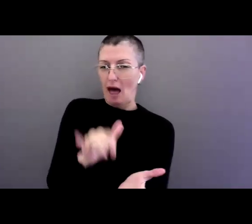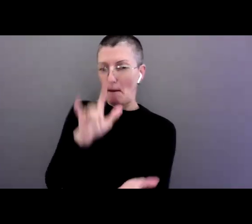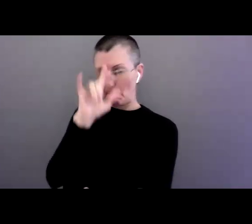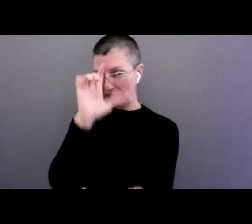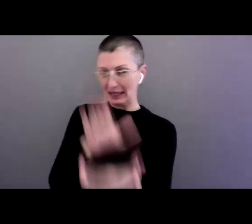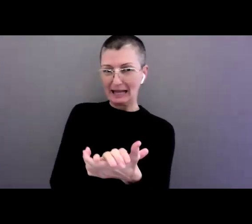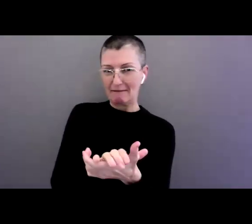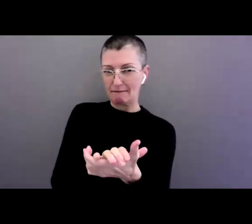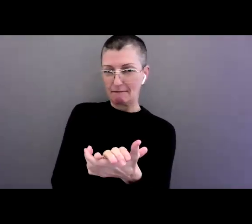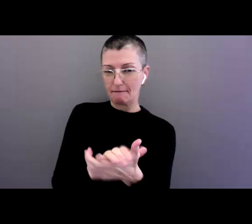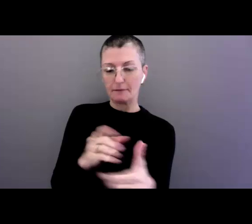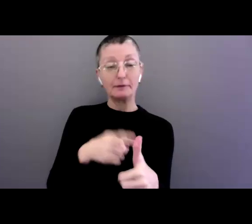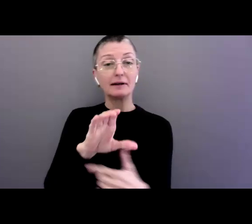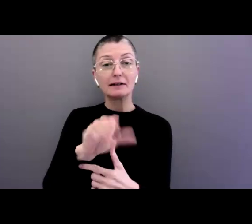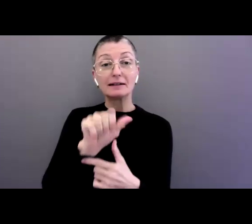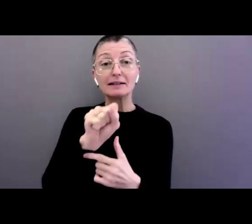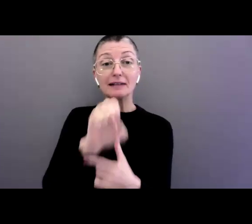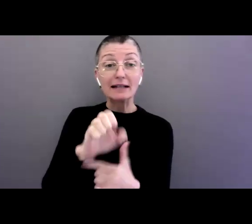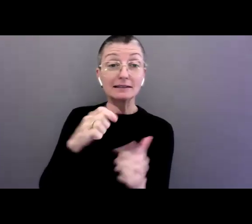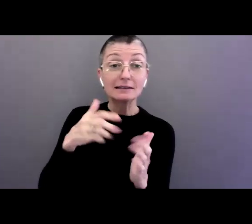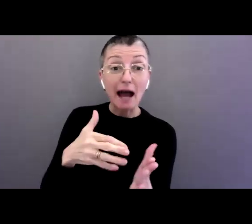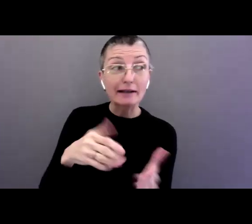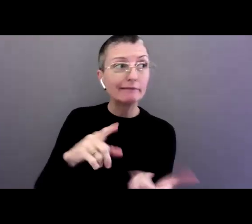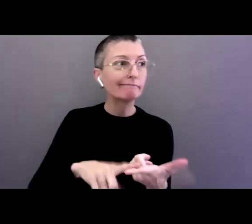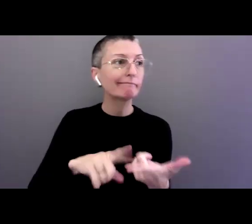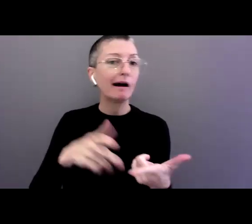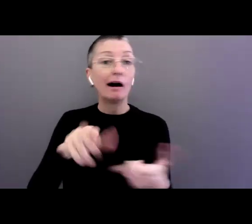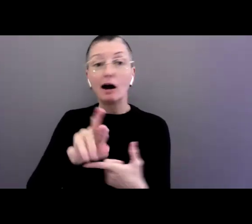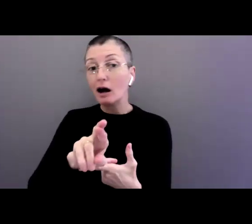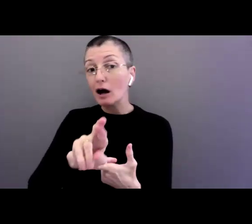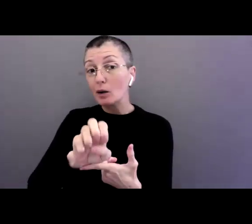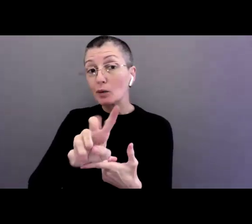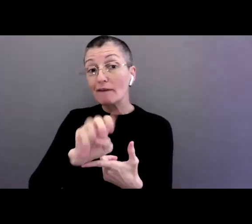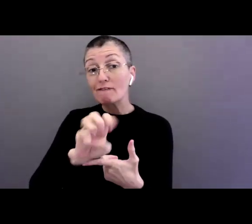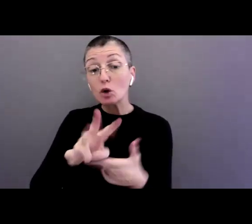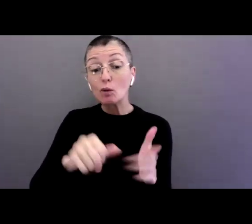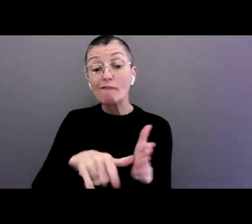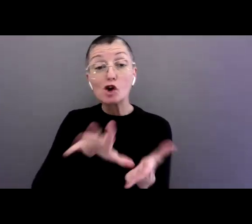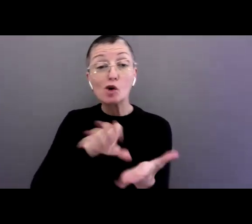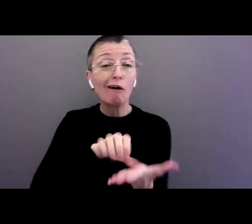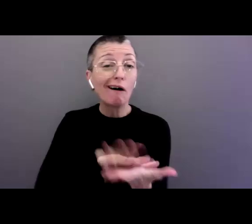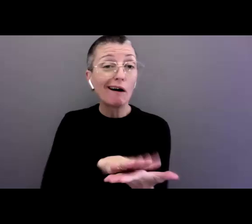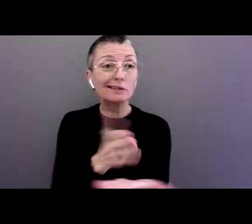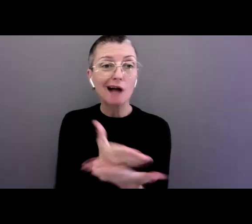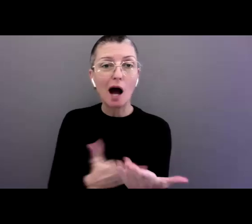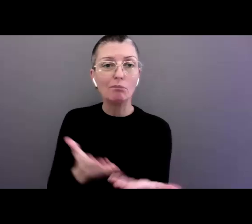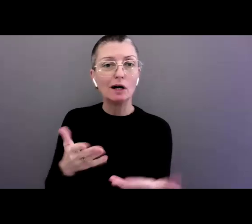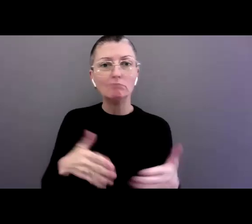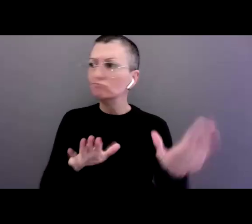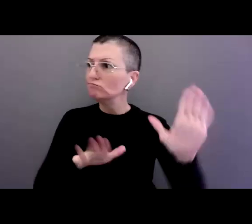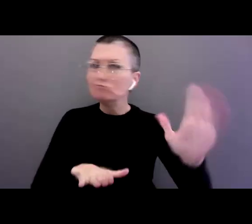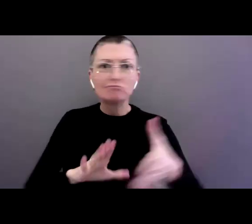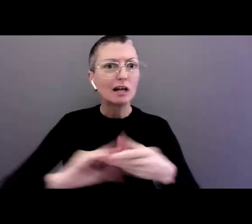whether that's a case study, a review, some type of testimonial,